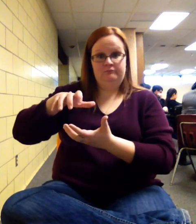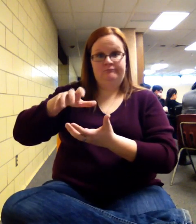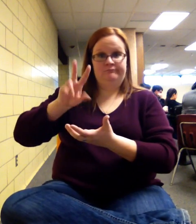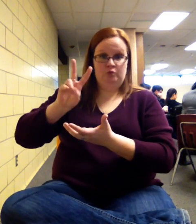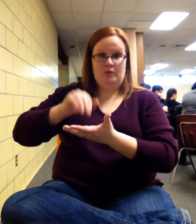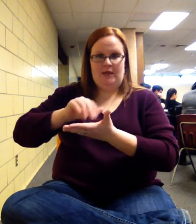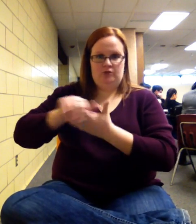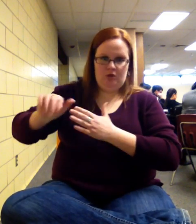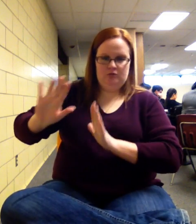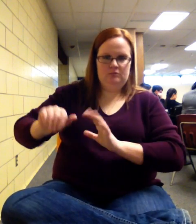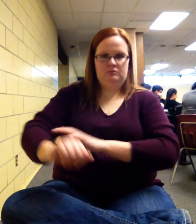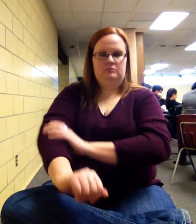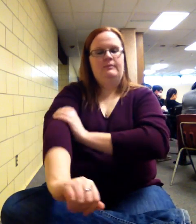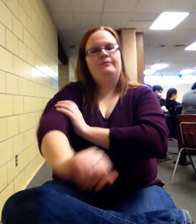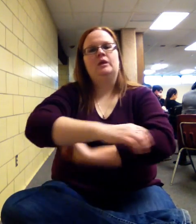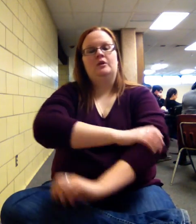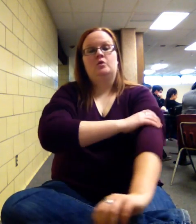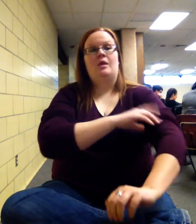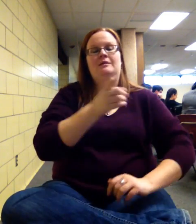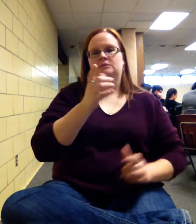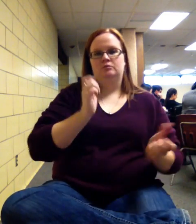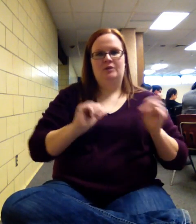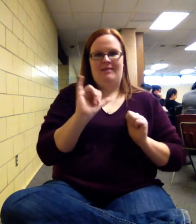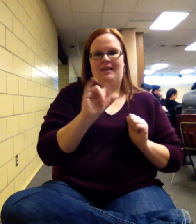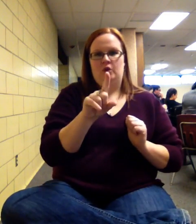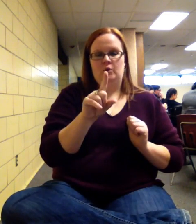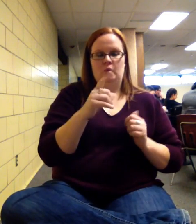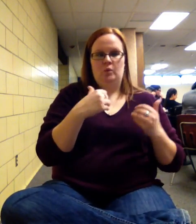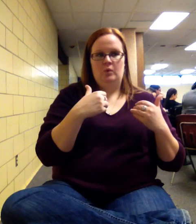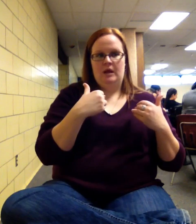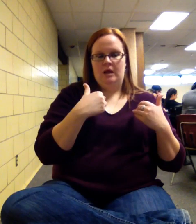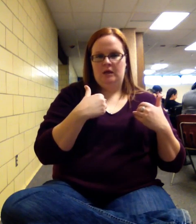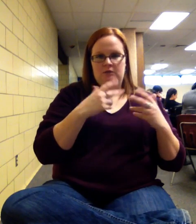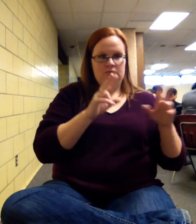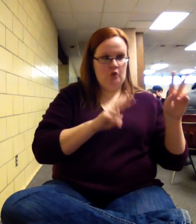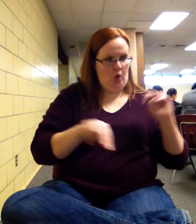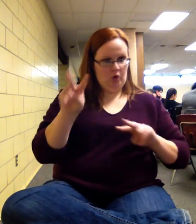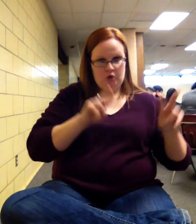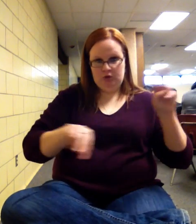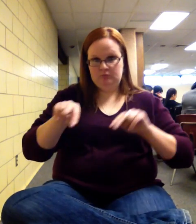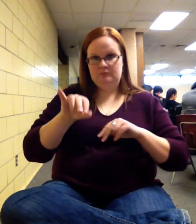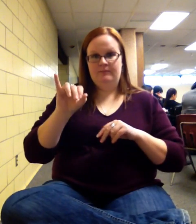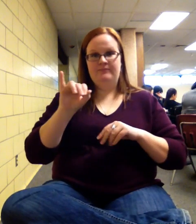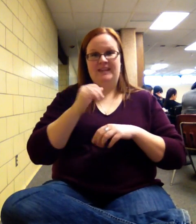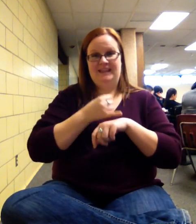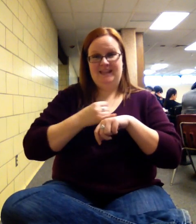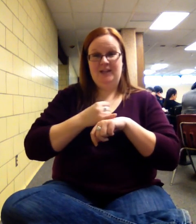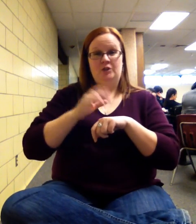So they're saying, okay, let's pretend like you look, and the interest rate that you would have to pay on that kind of a personal